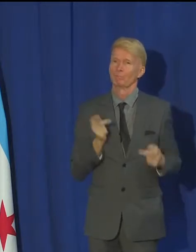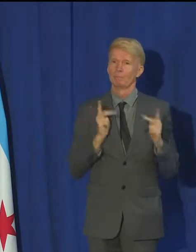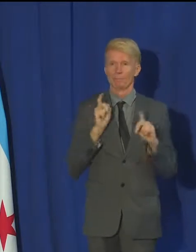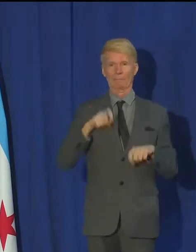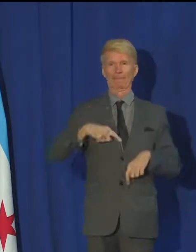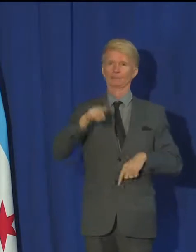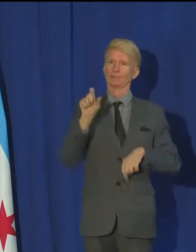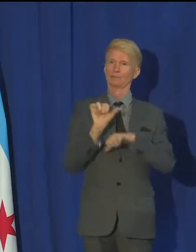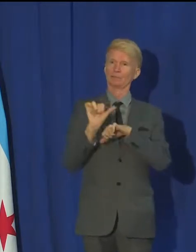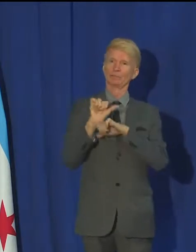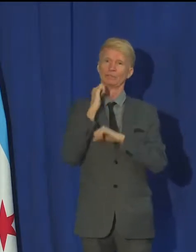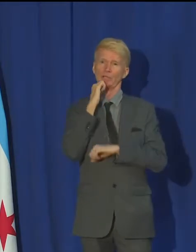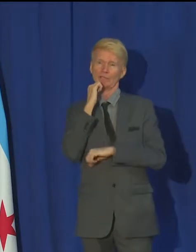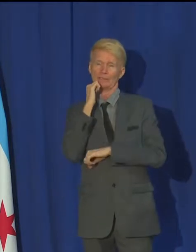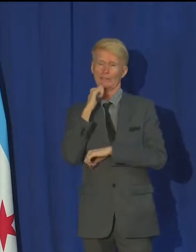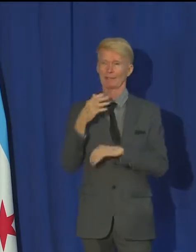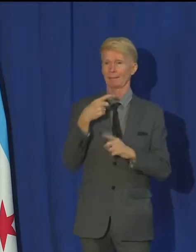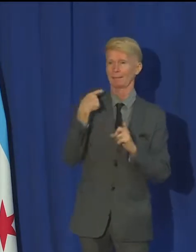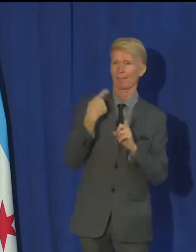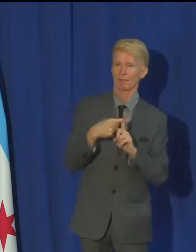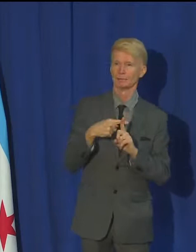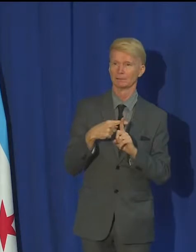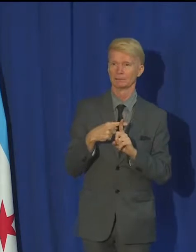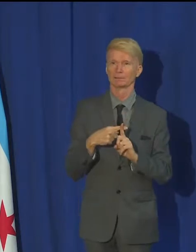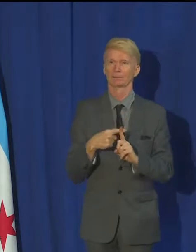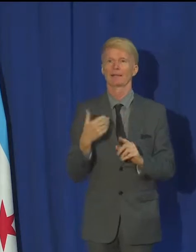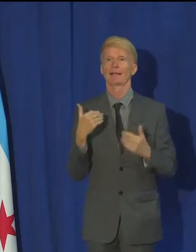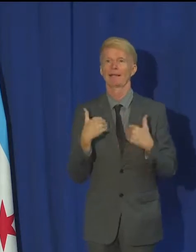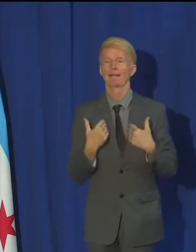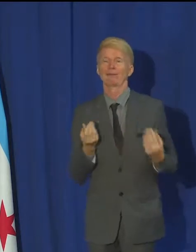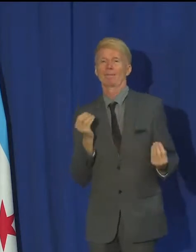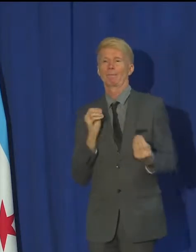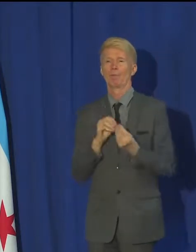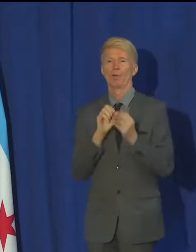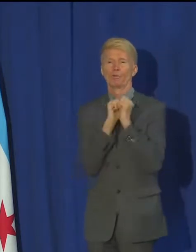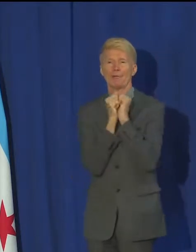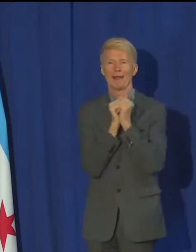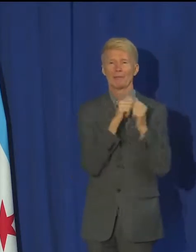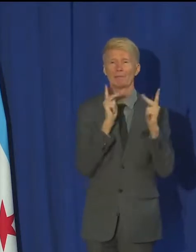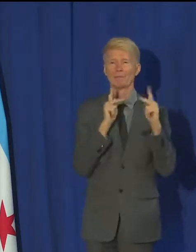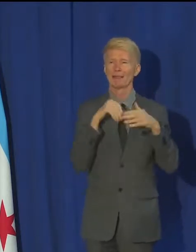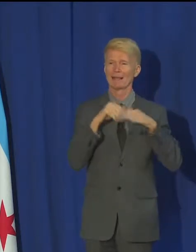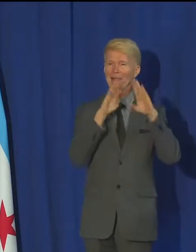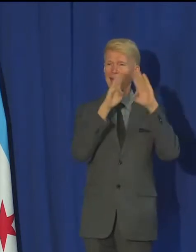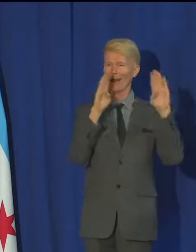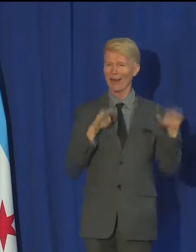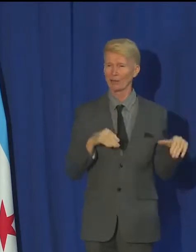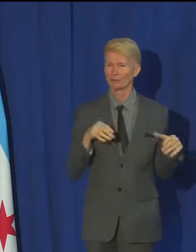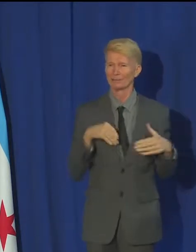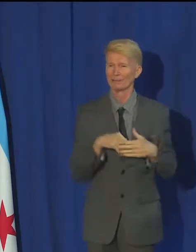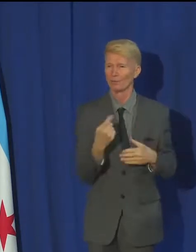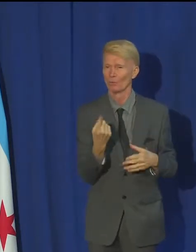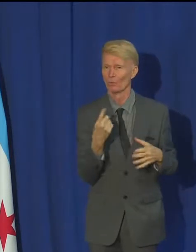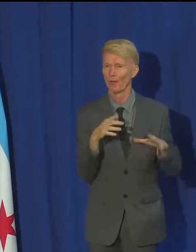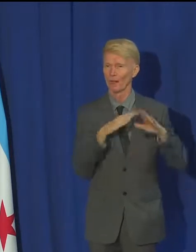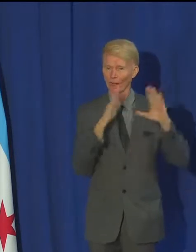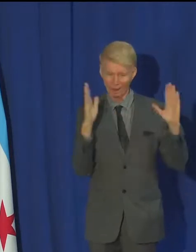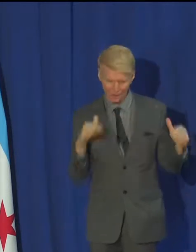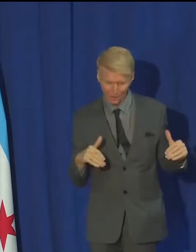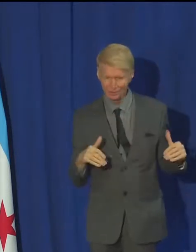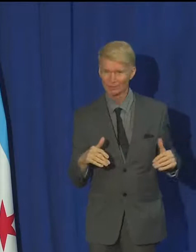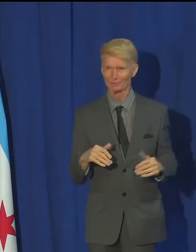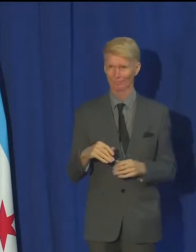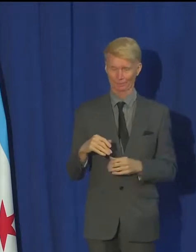workers. They also are areas that have more crowded housing and more people generally living together. On the near